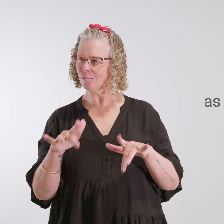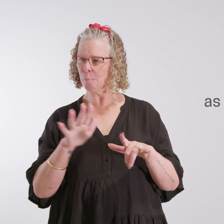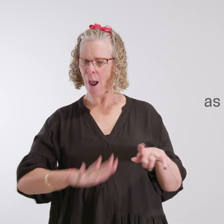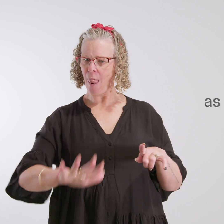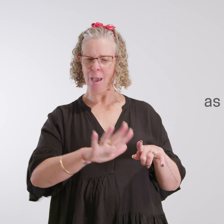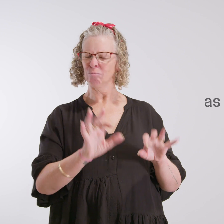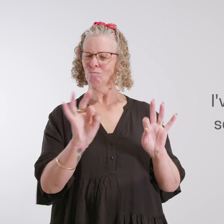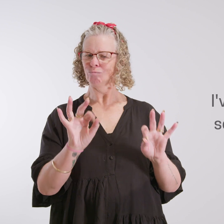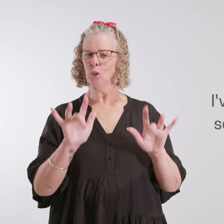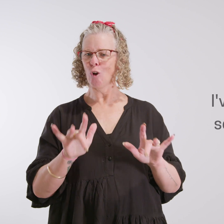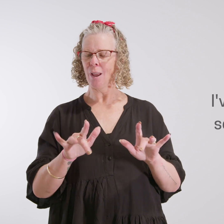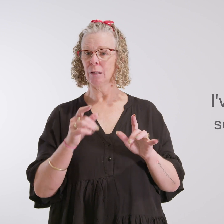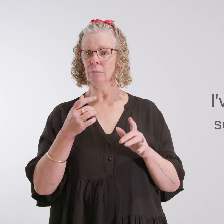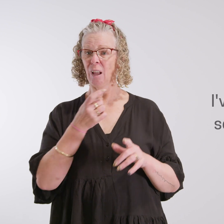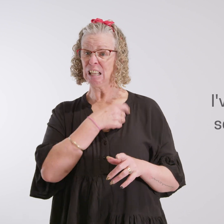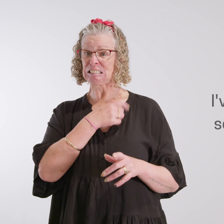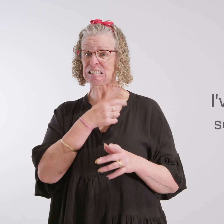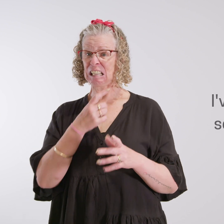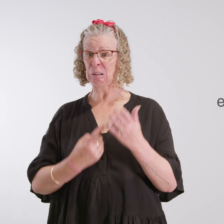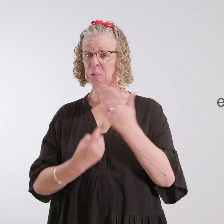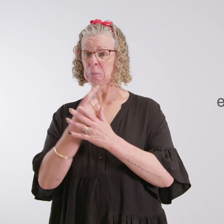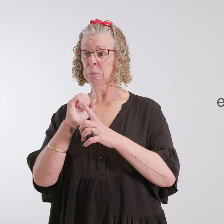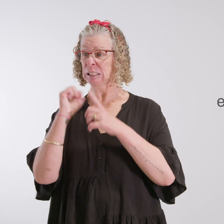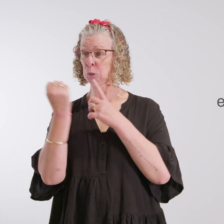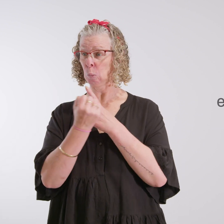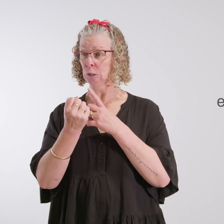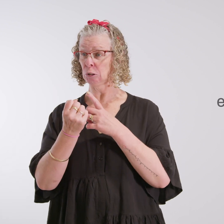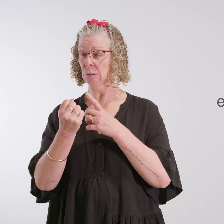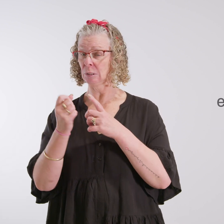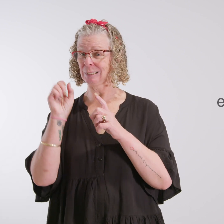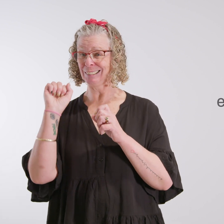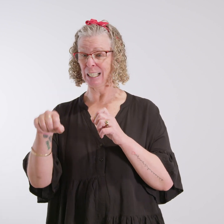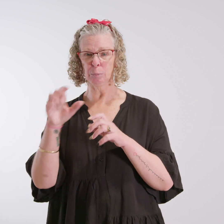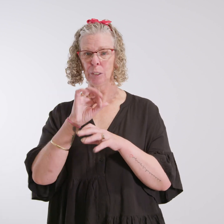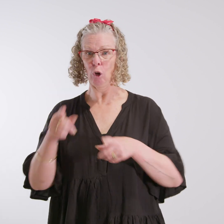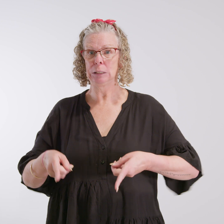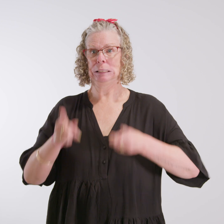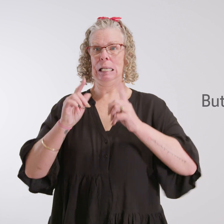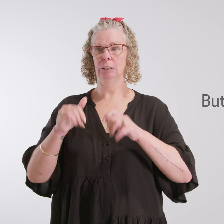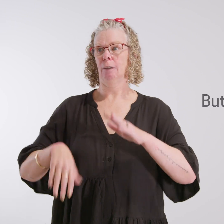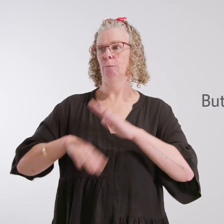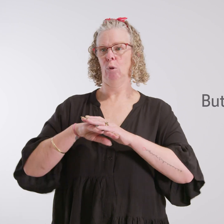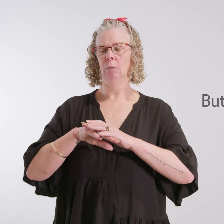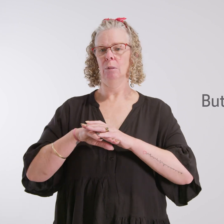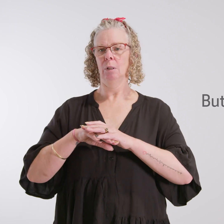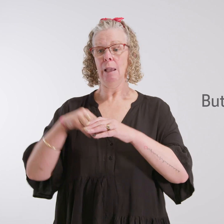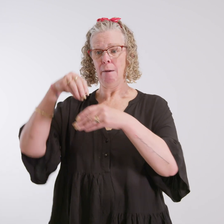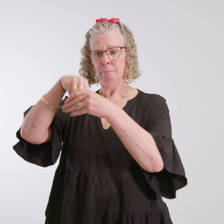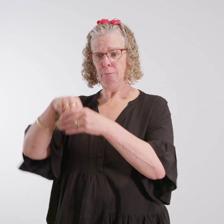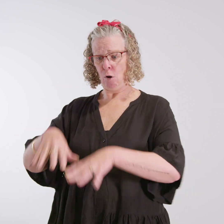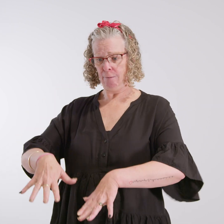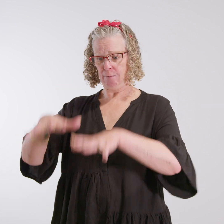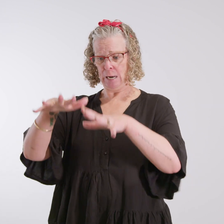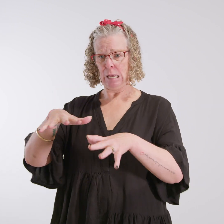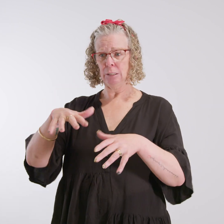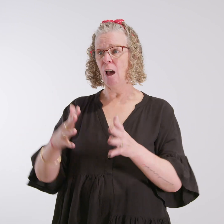anything. I've had a couple of scary situations, emergencies, but not disasters. But I've been involved with floods,